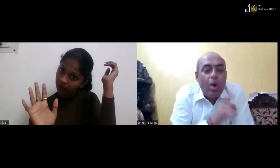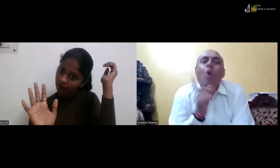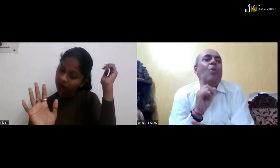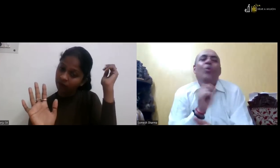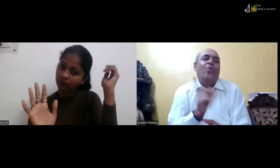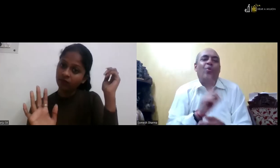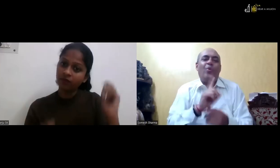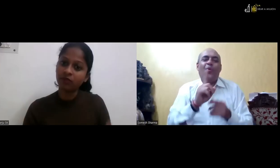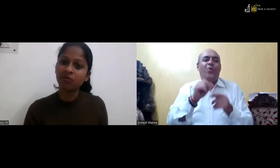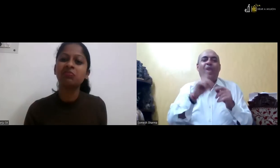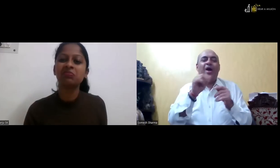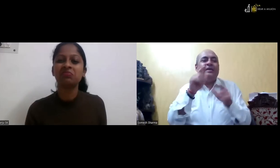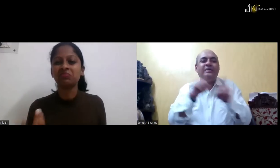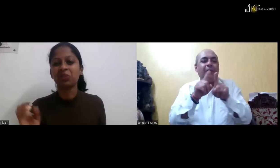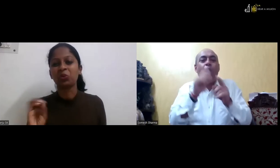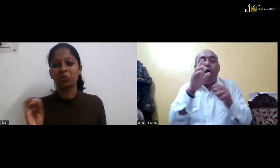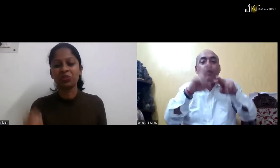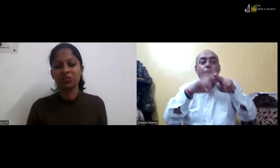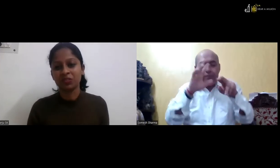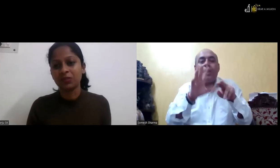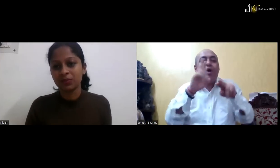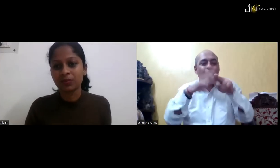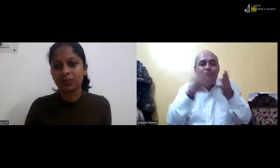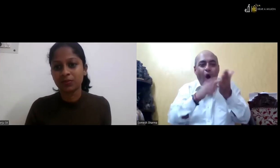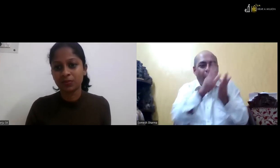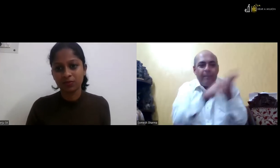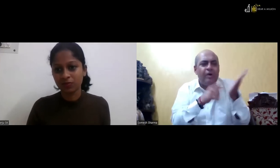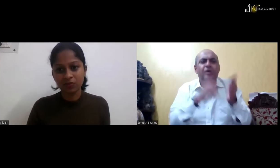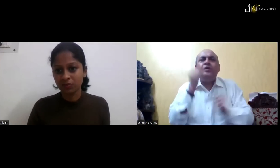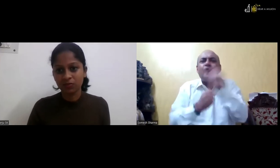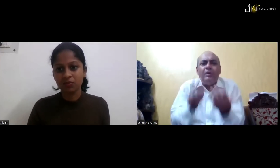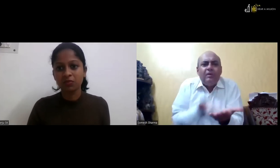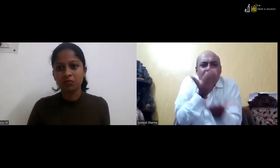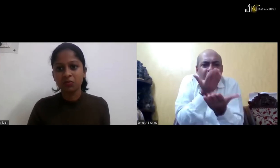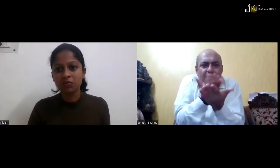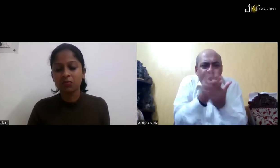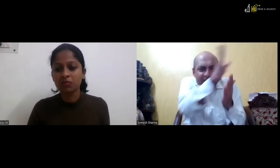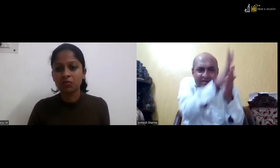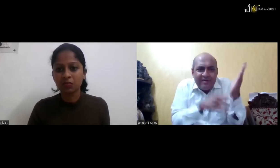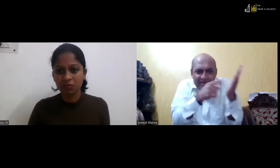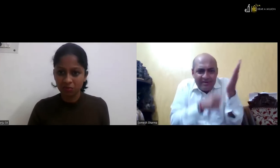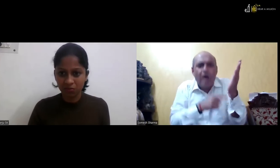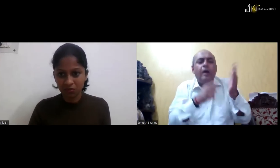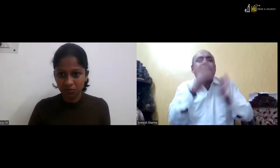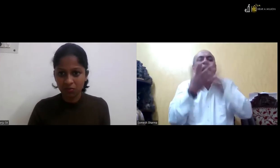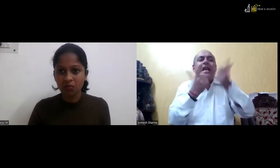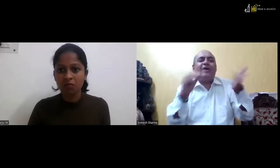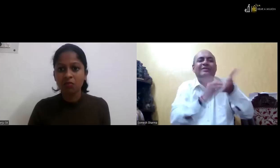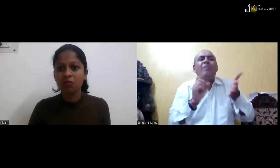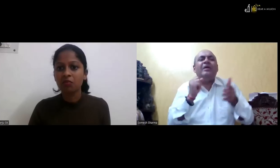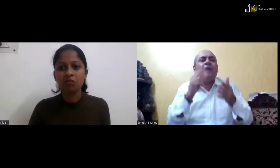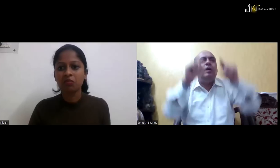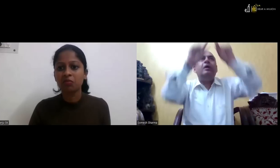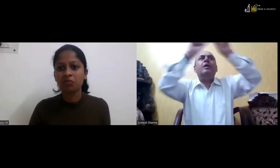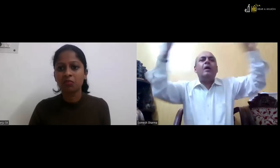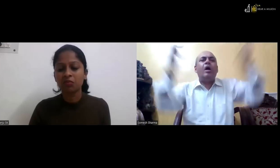So do you think could I repeat my question? Okay. So see, in the forms, when we have